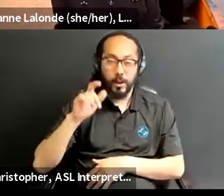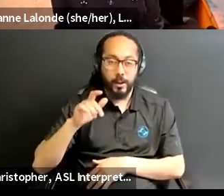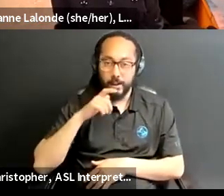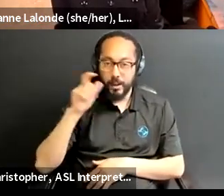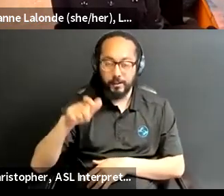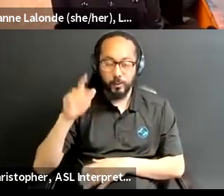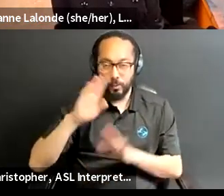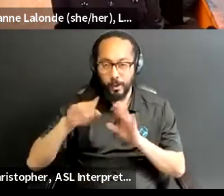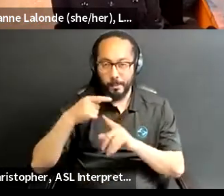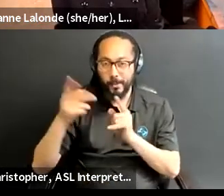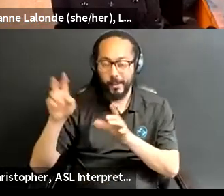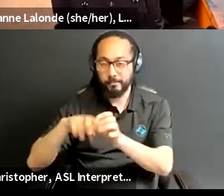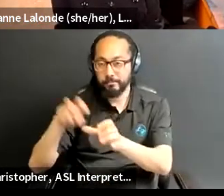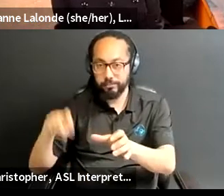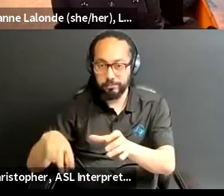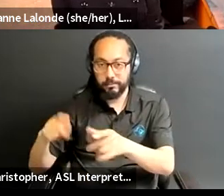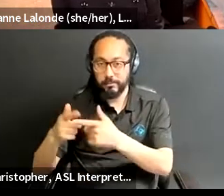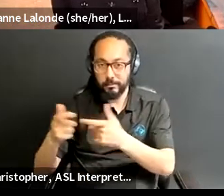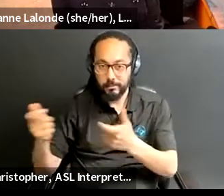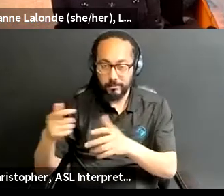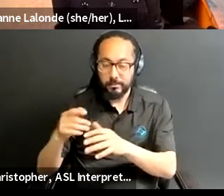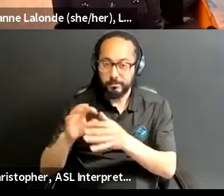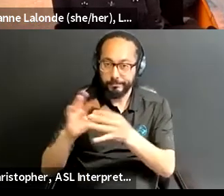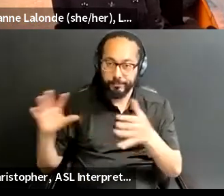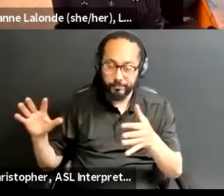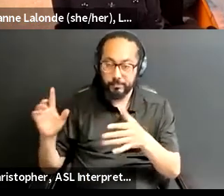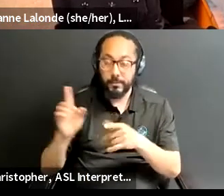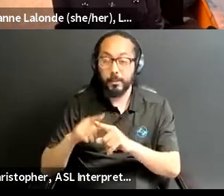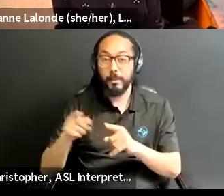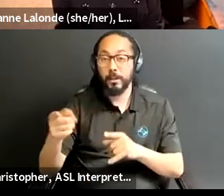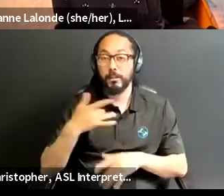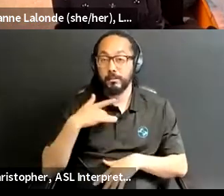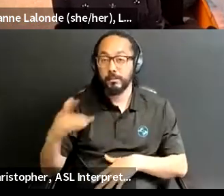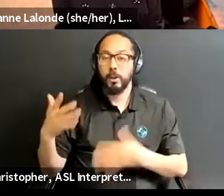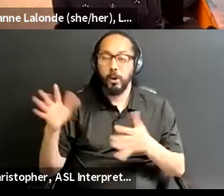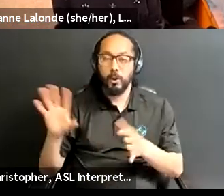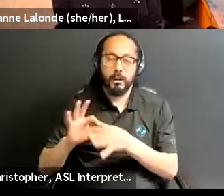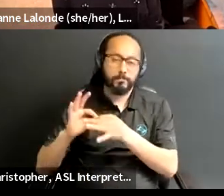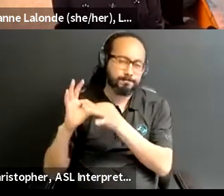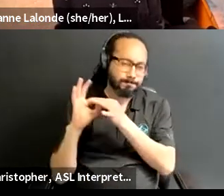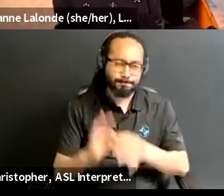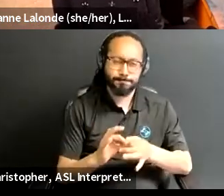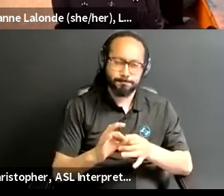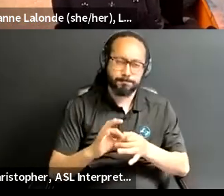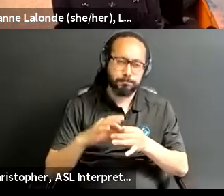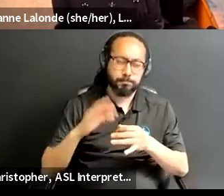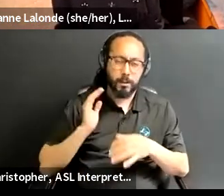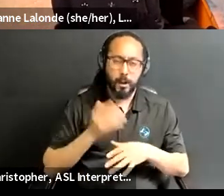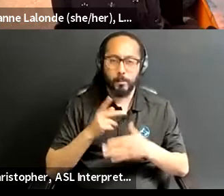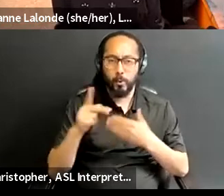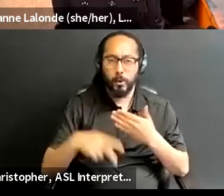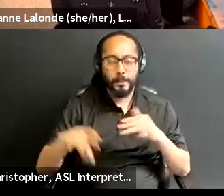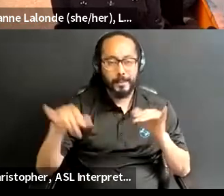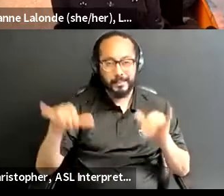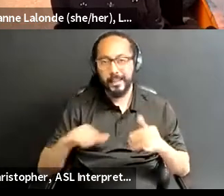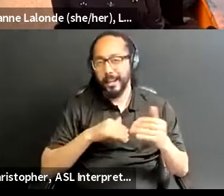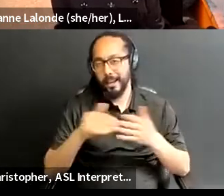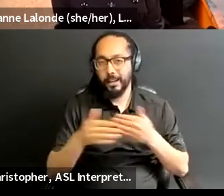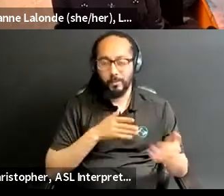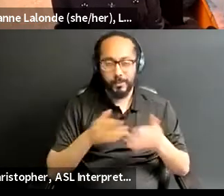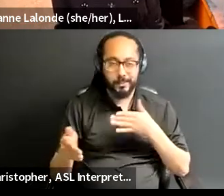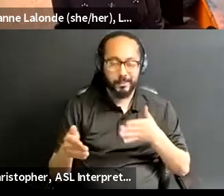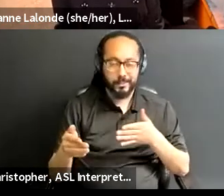once probation is over, very often they're so connected and hooked into our program that they stay on anyways. The average